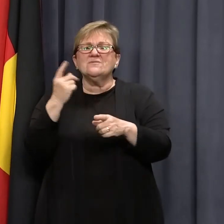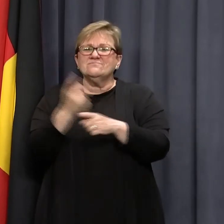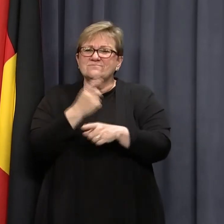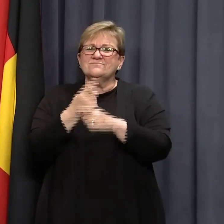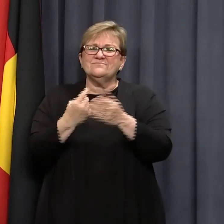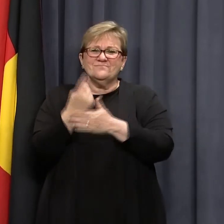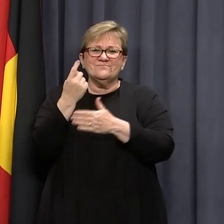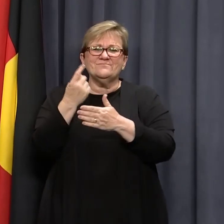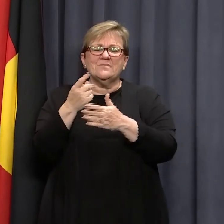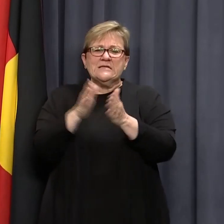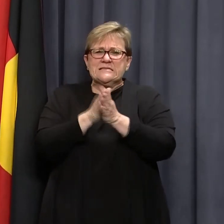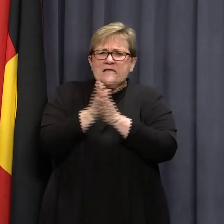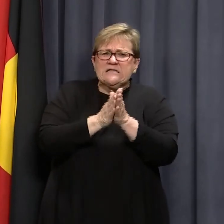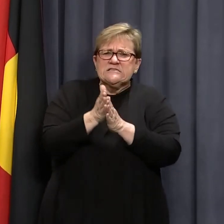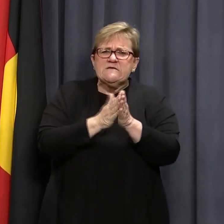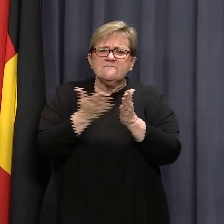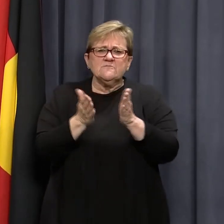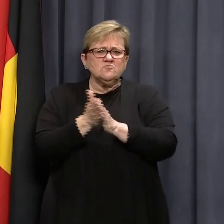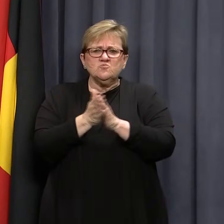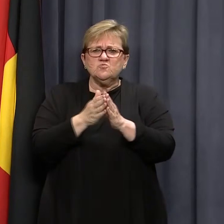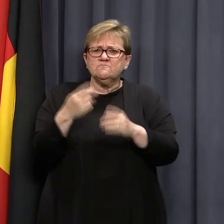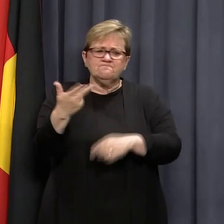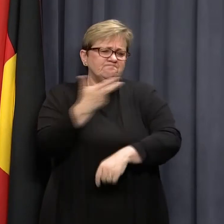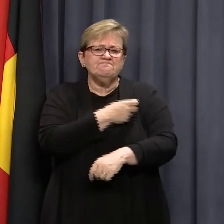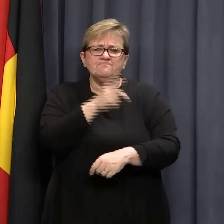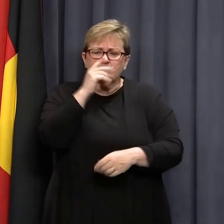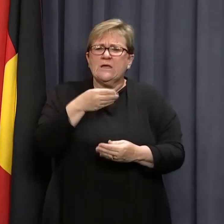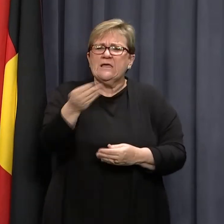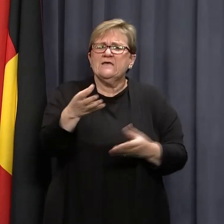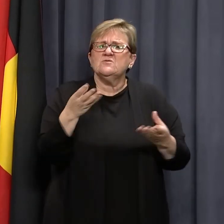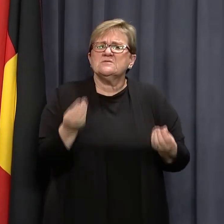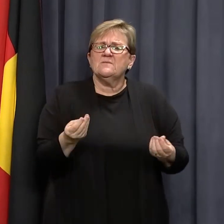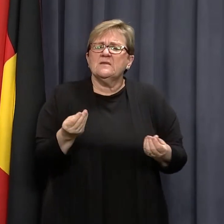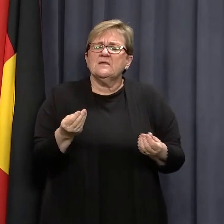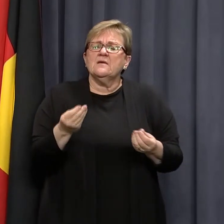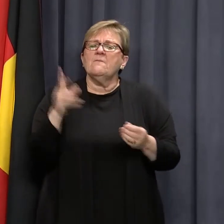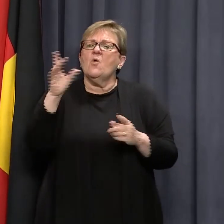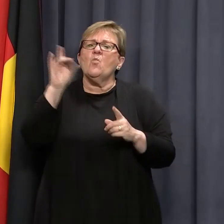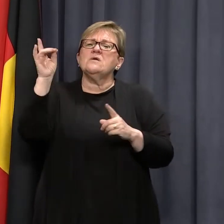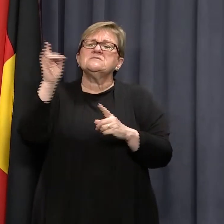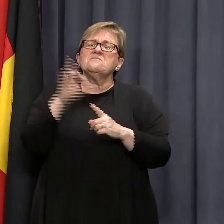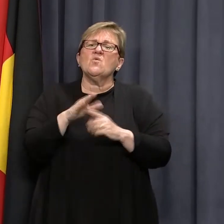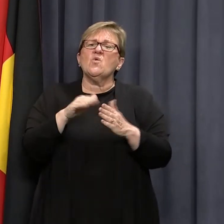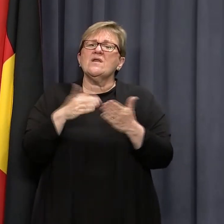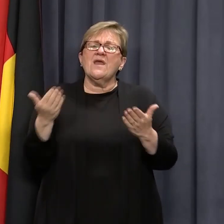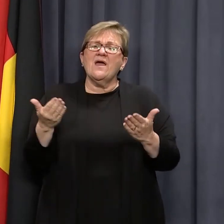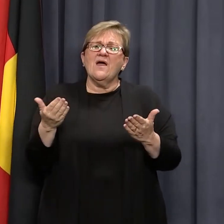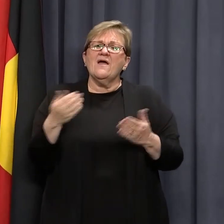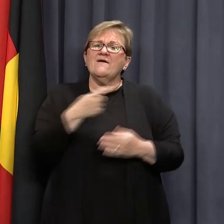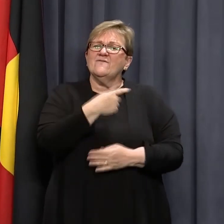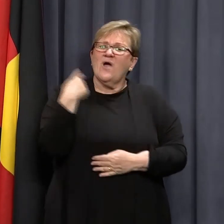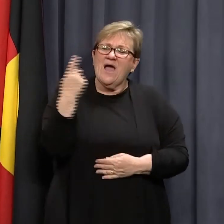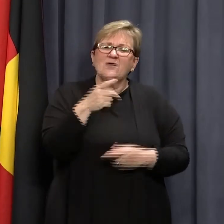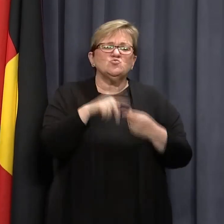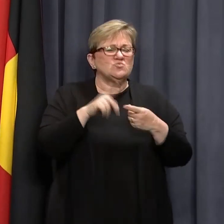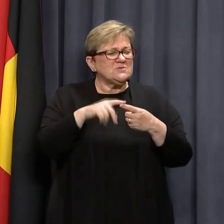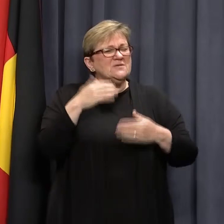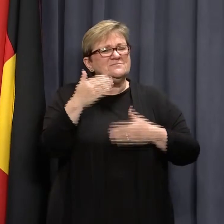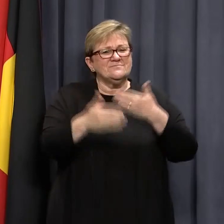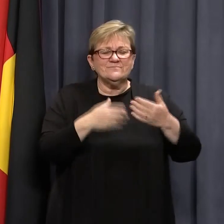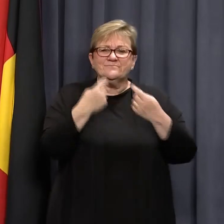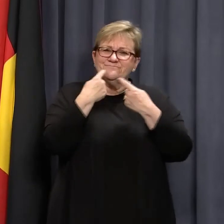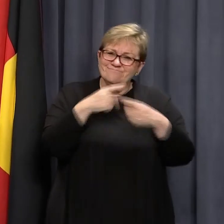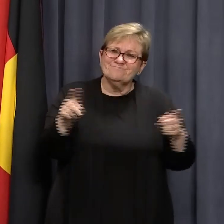around incentives across a range of areas. I think the most important thing at the moment is for us to continue getting it